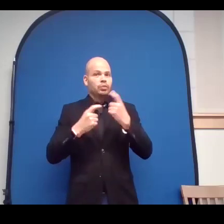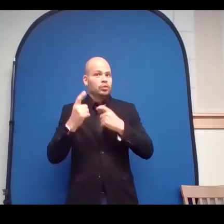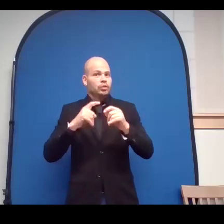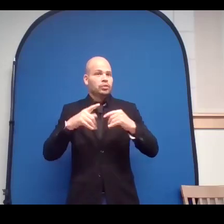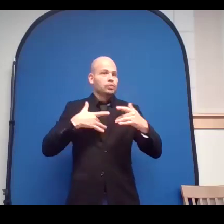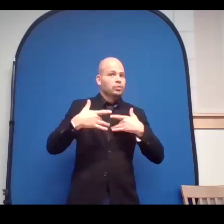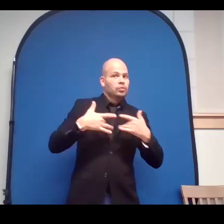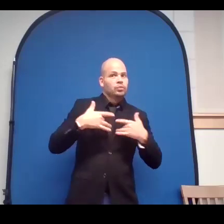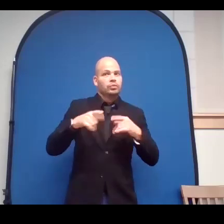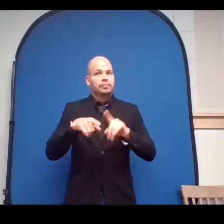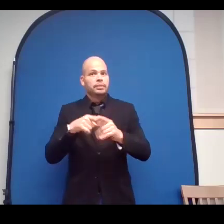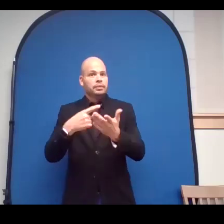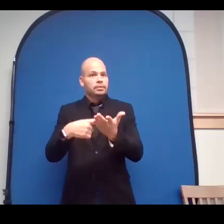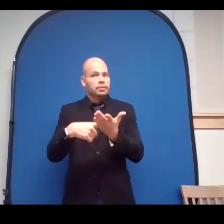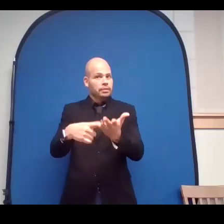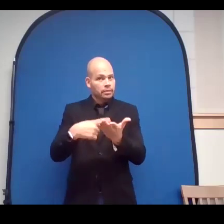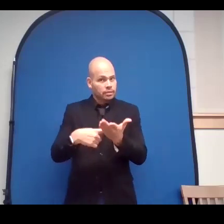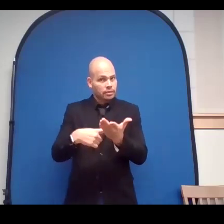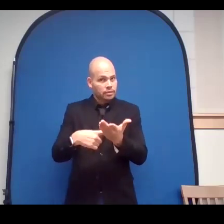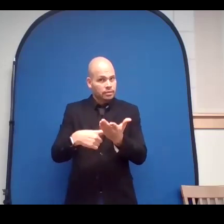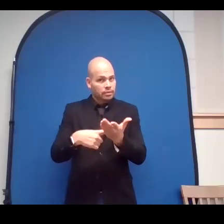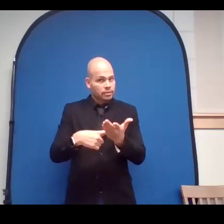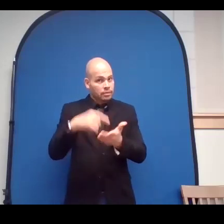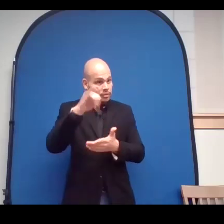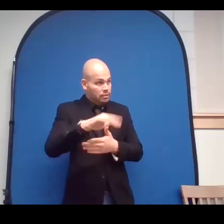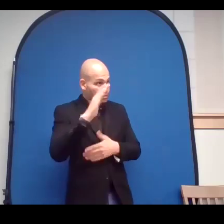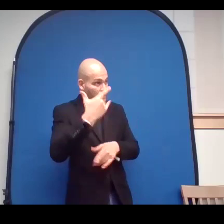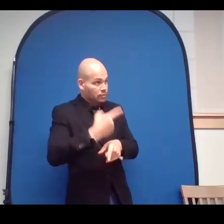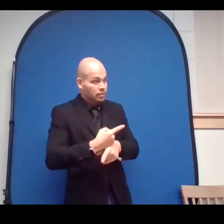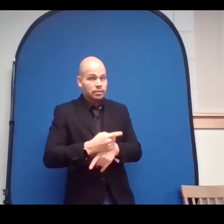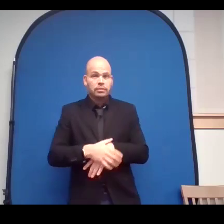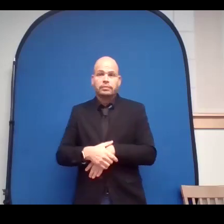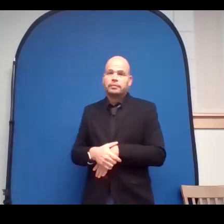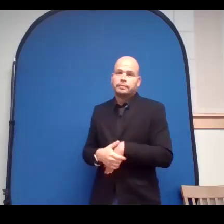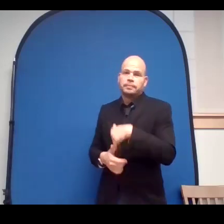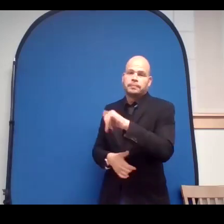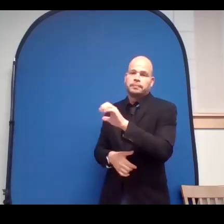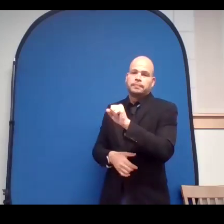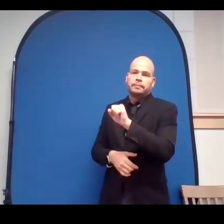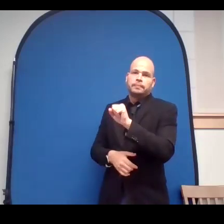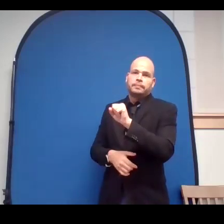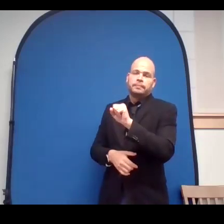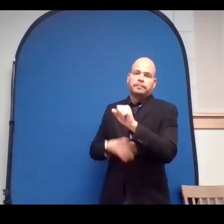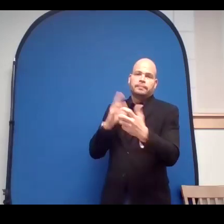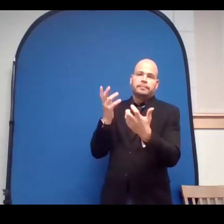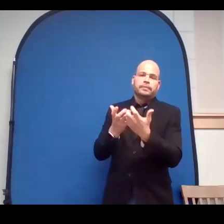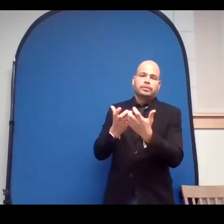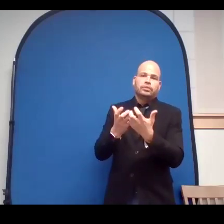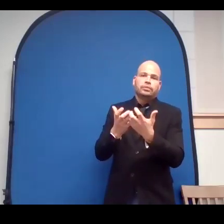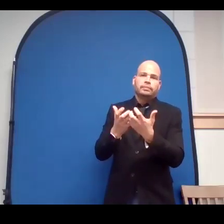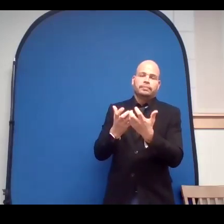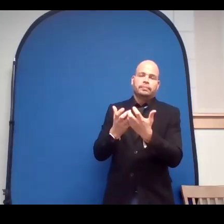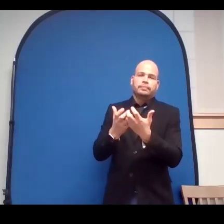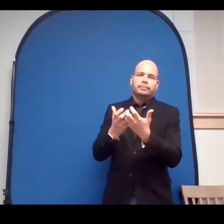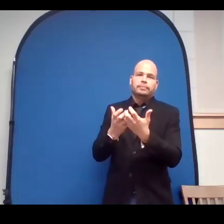Is that consistent with your recollection of the conversation? That is. The understanding at that